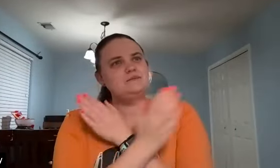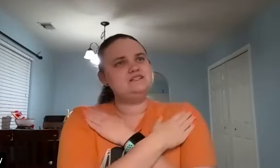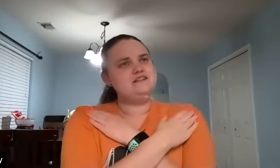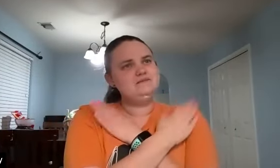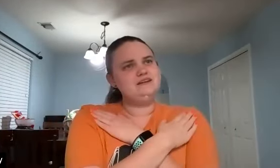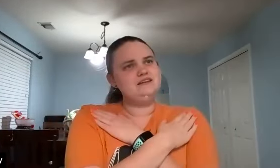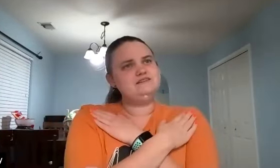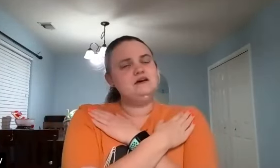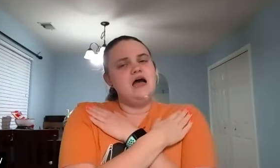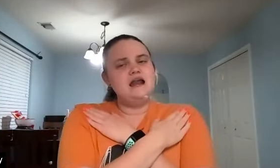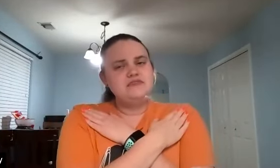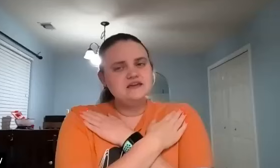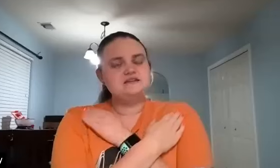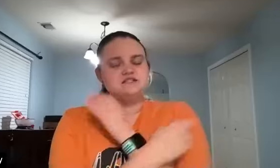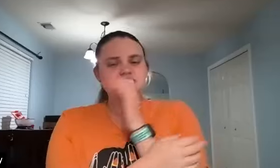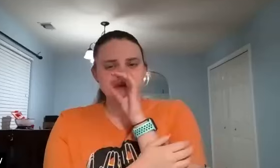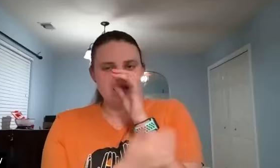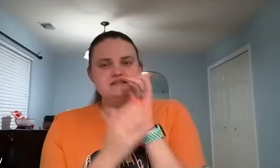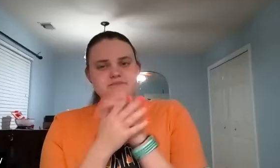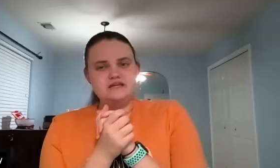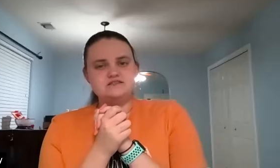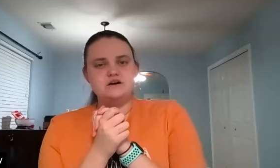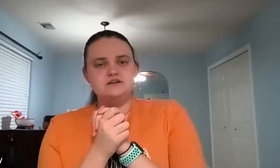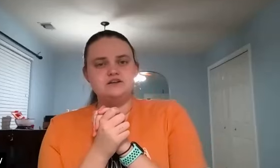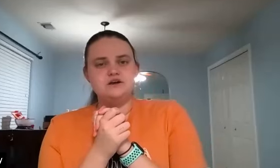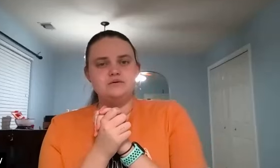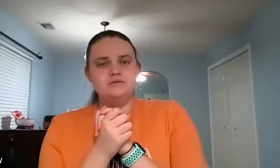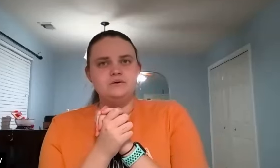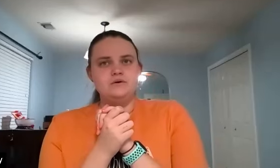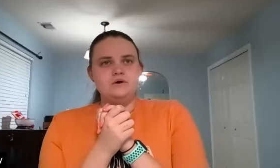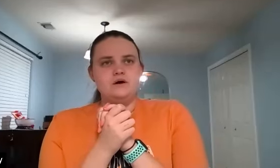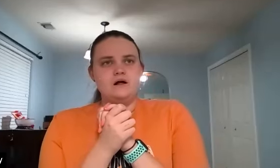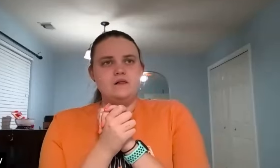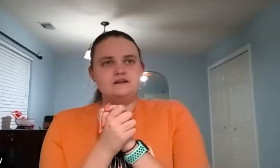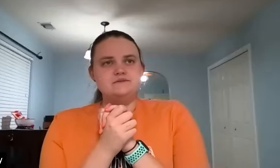I telling my kids? And I think it just because it depends on, a lot of times if